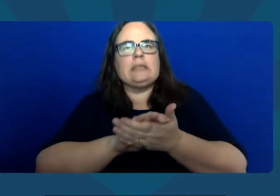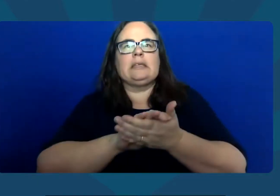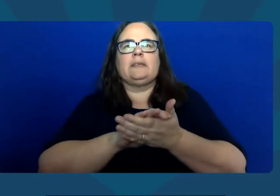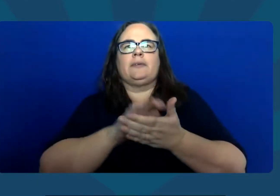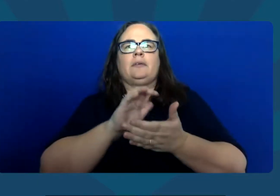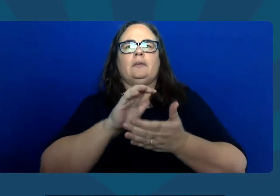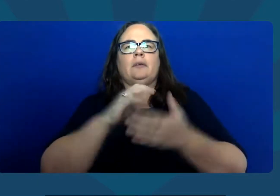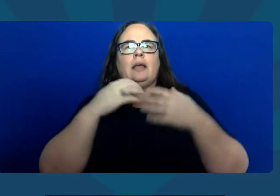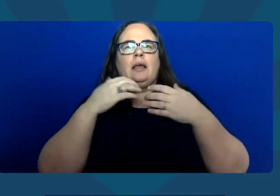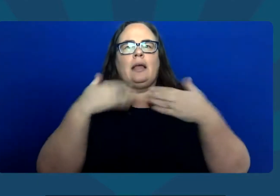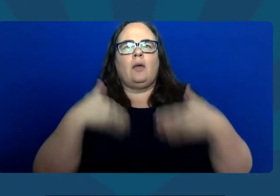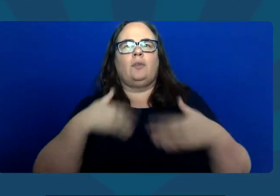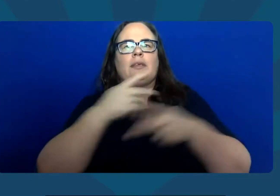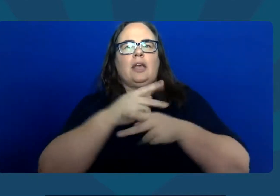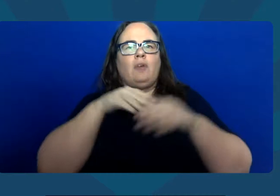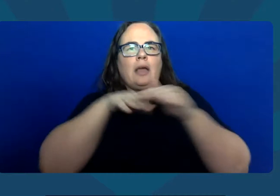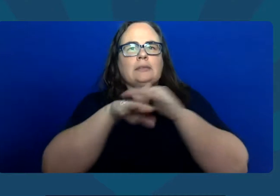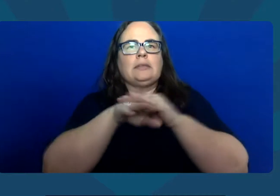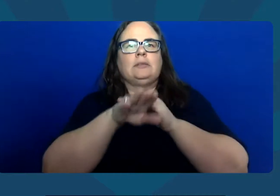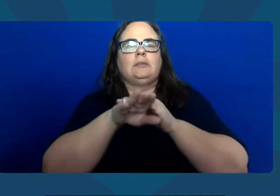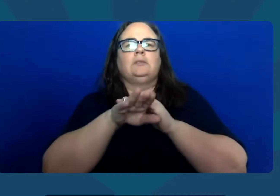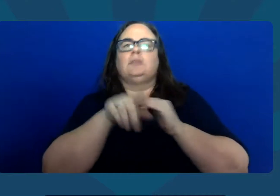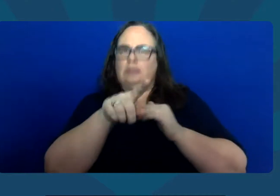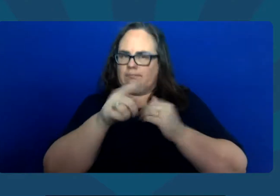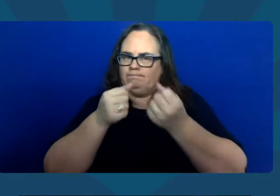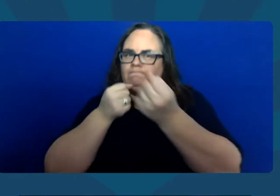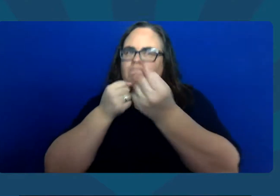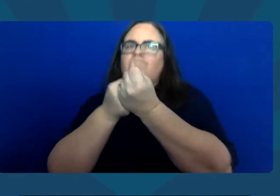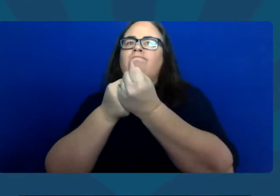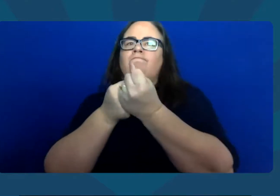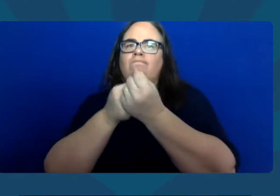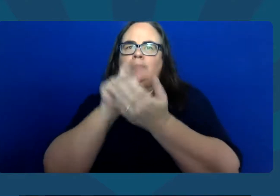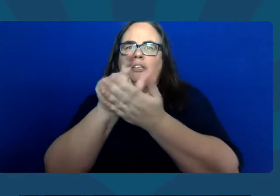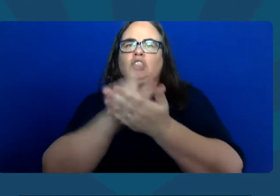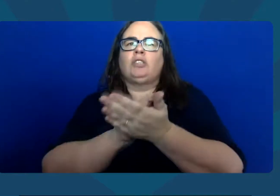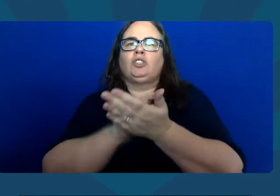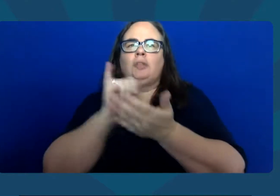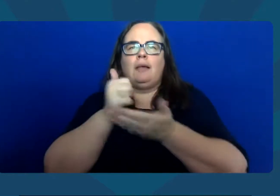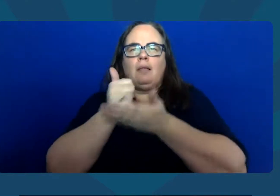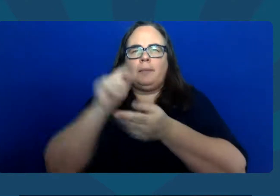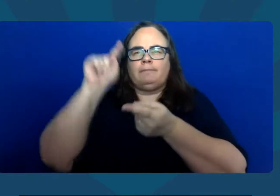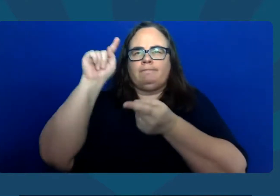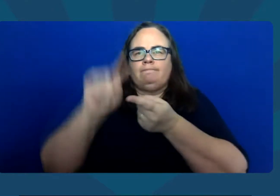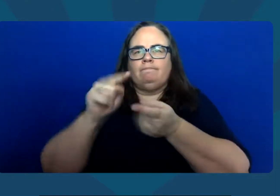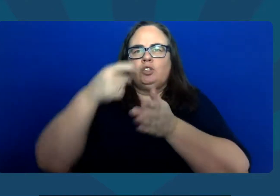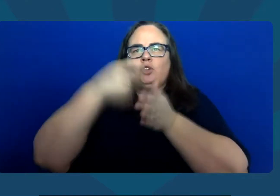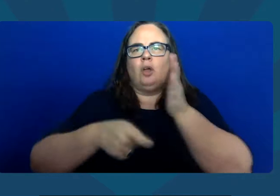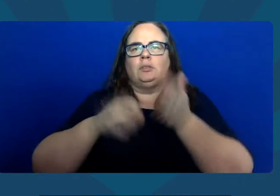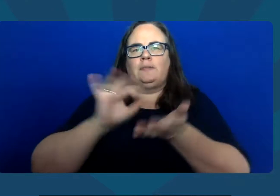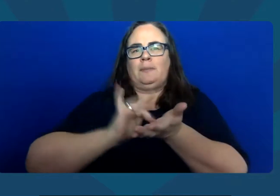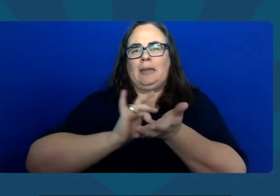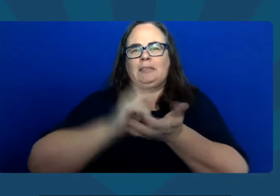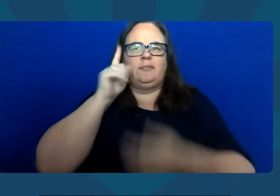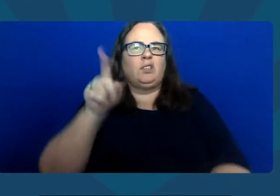He believes in healthcare access and has sponsored legislation that lowers the cost